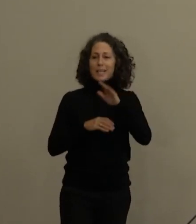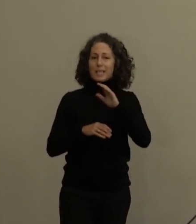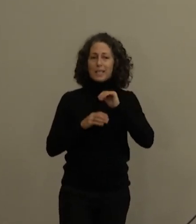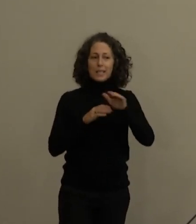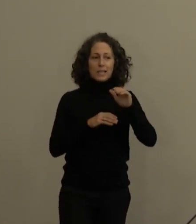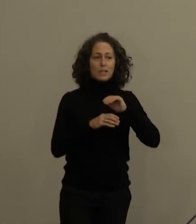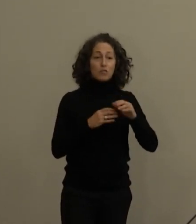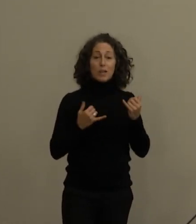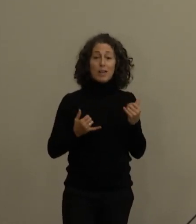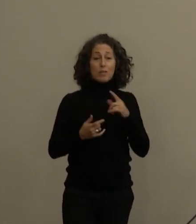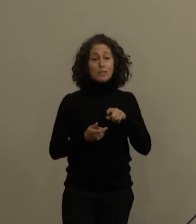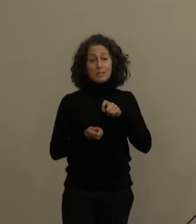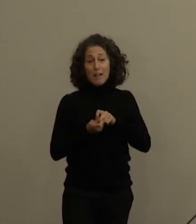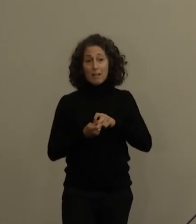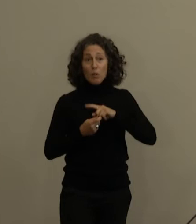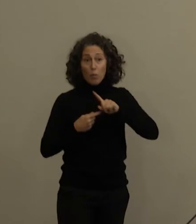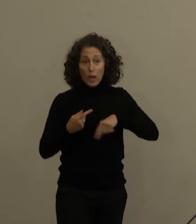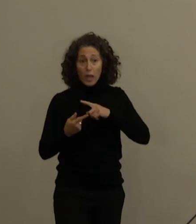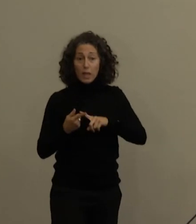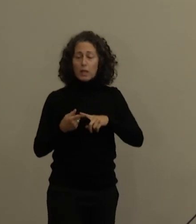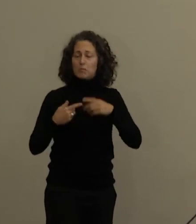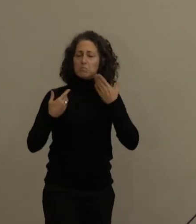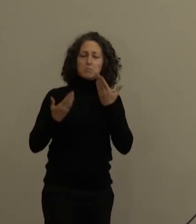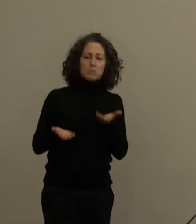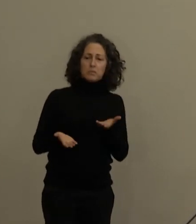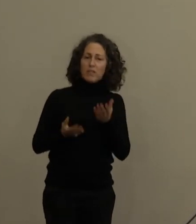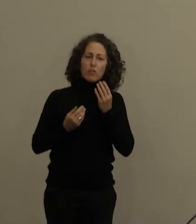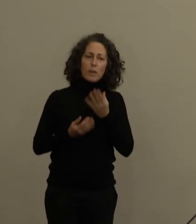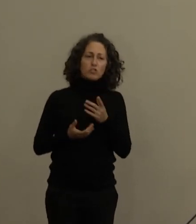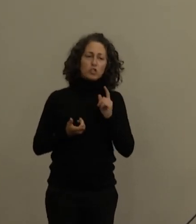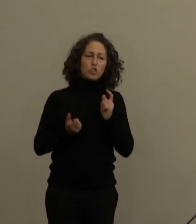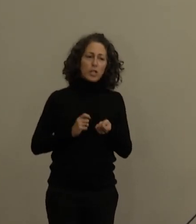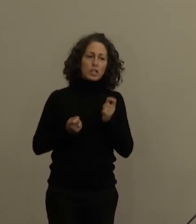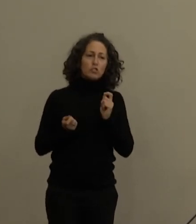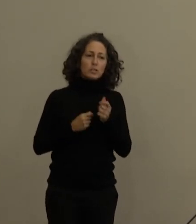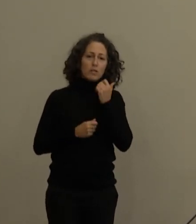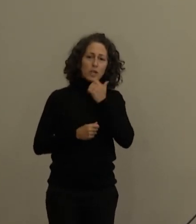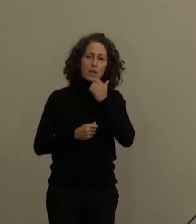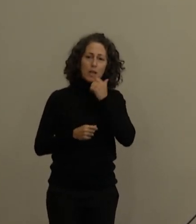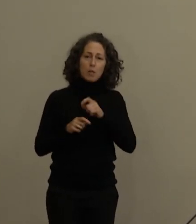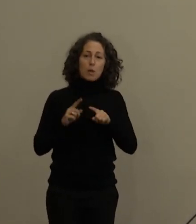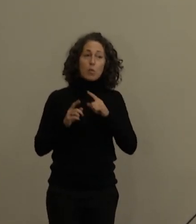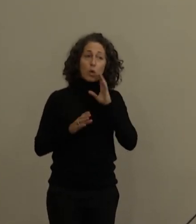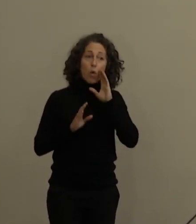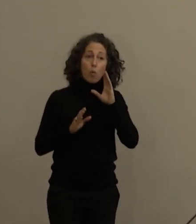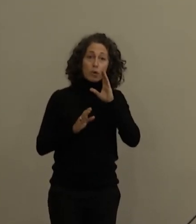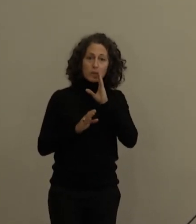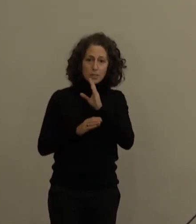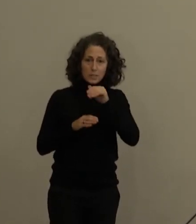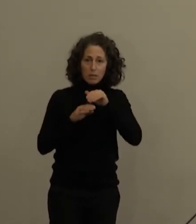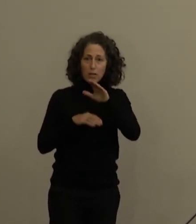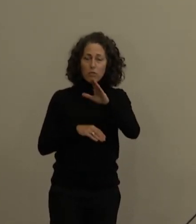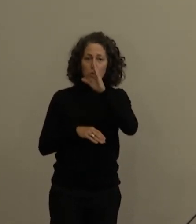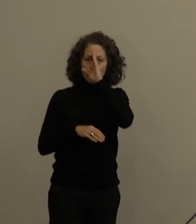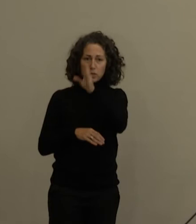moving target. The information changes every day, but we hope that delivery will go directly to hospitals.